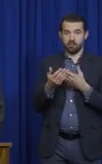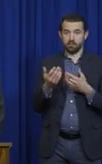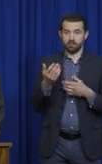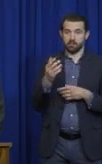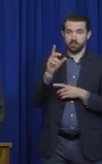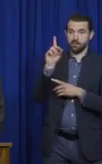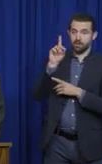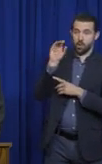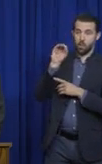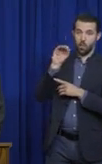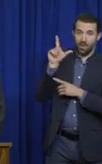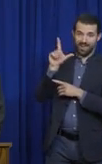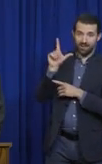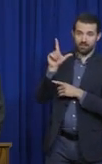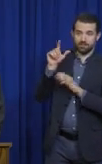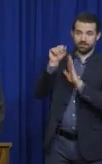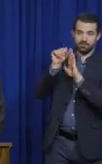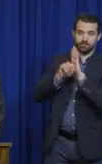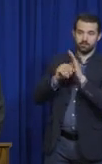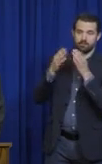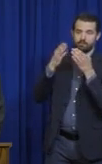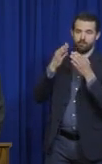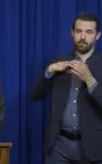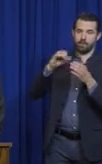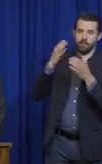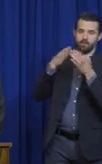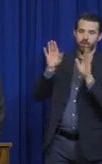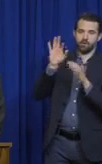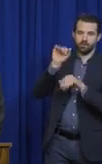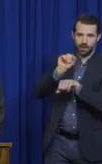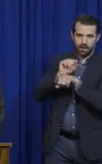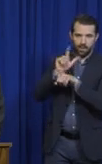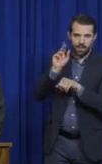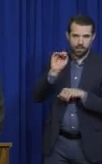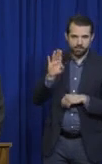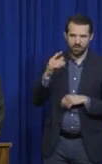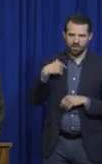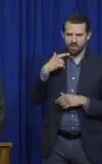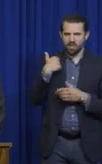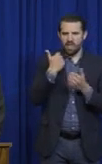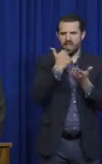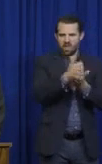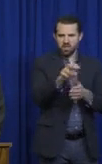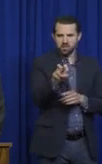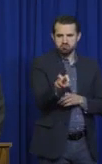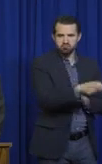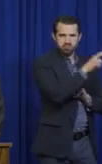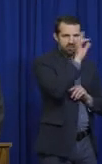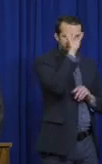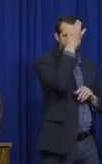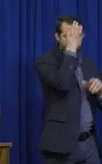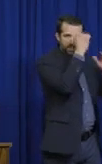would refer those calls to the federal OSHA. And are